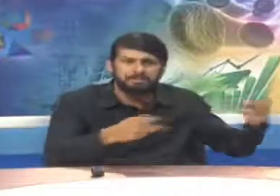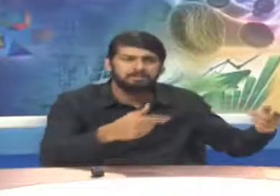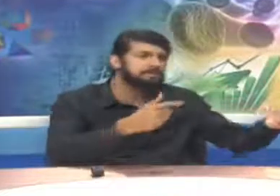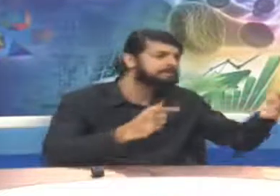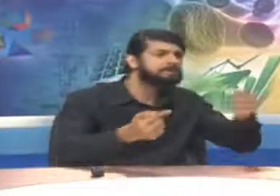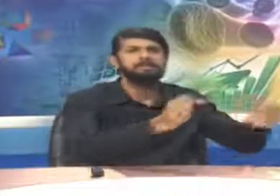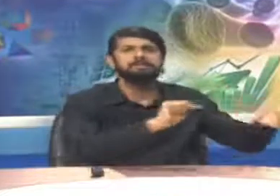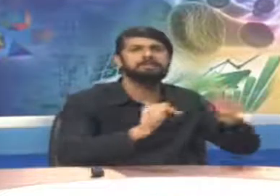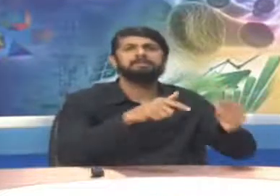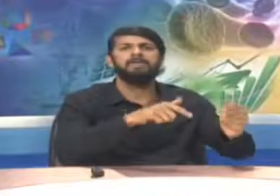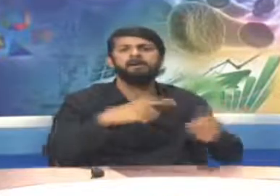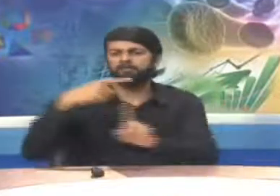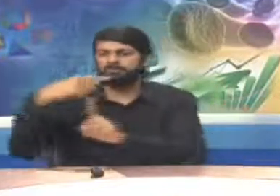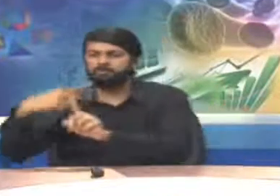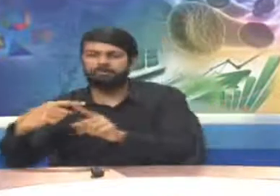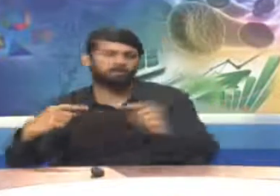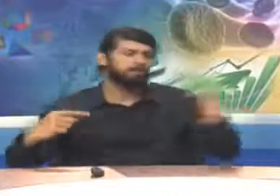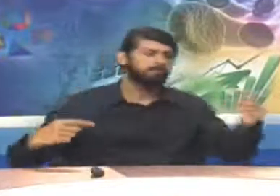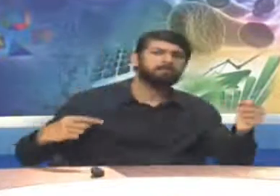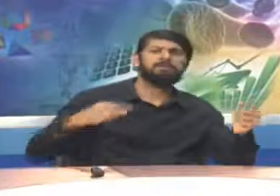equal opportunity